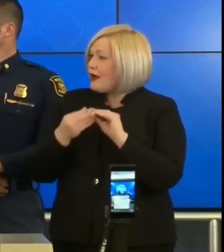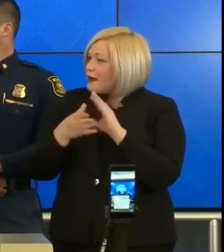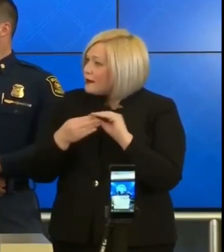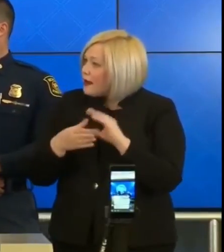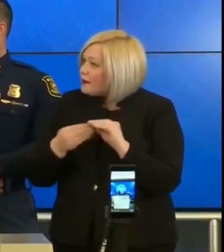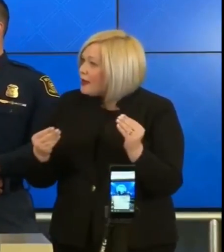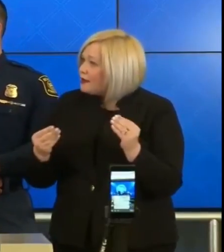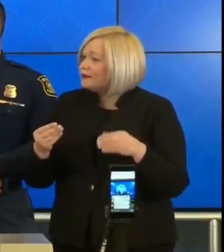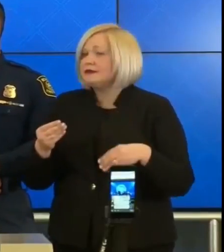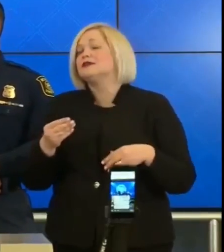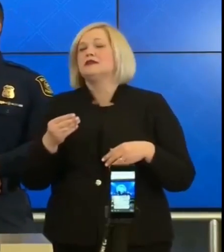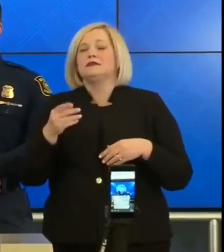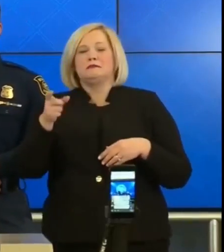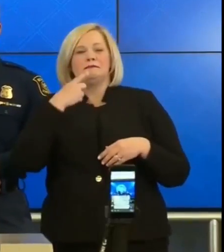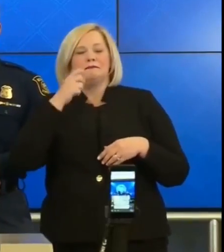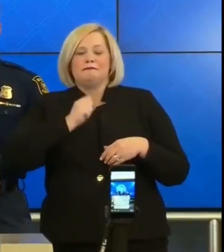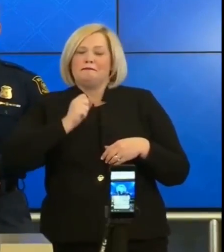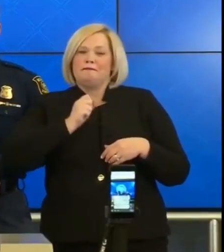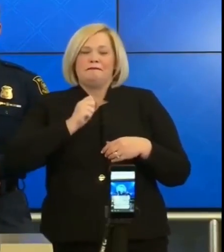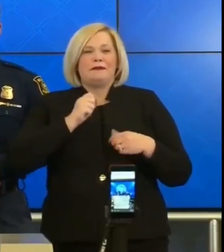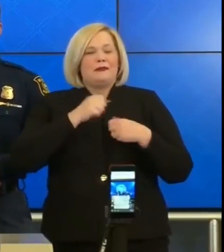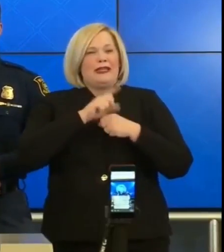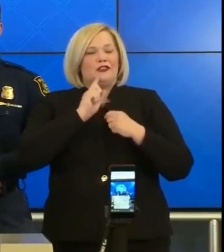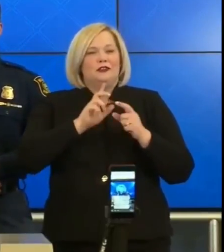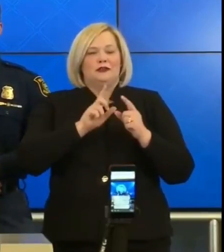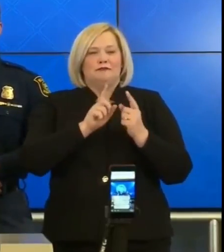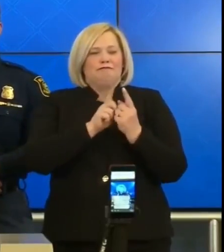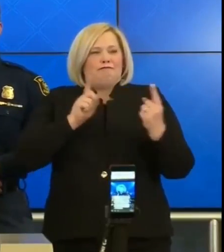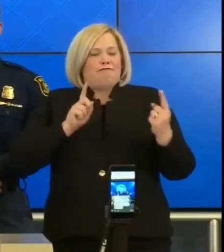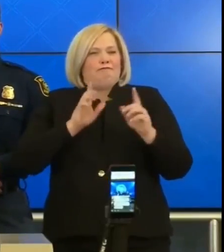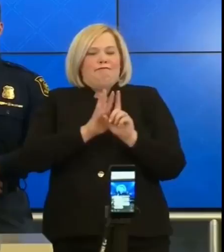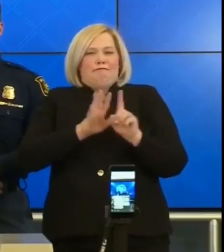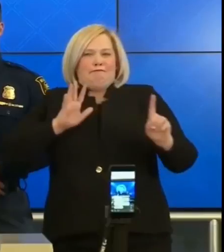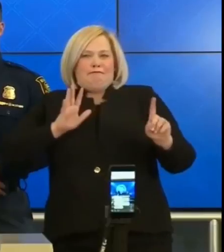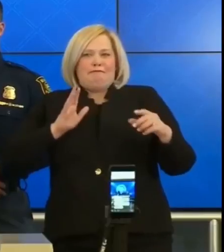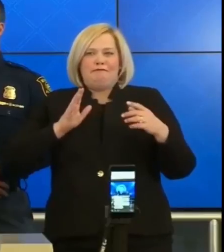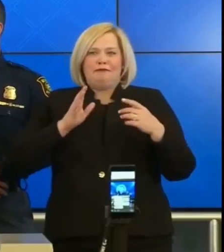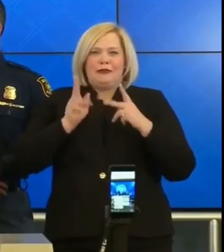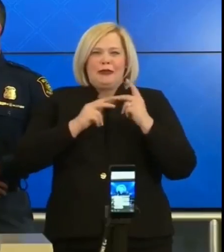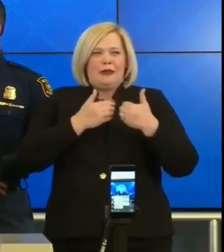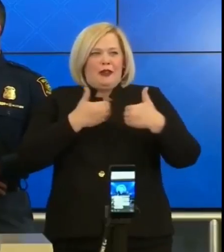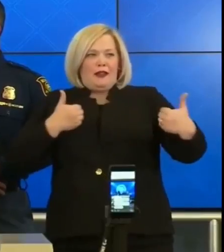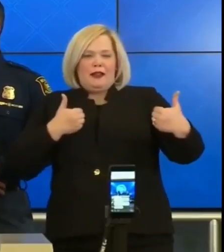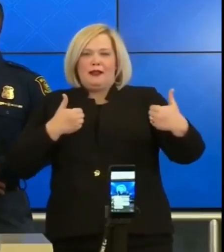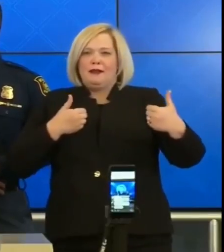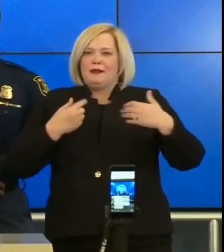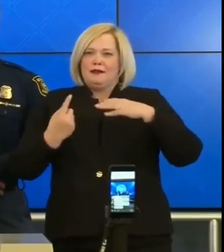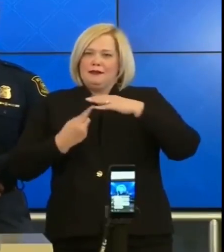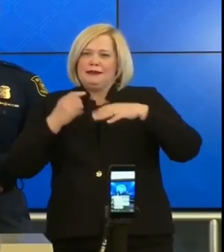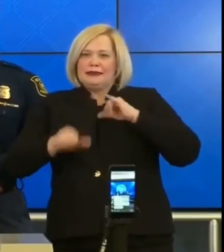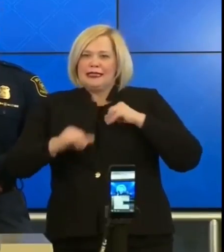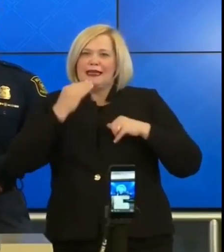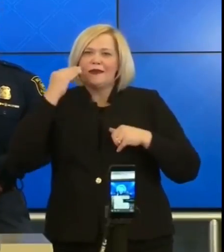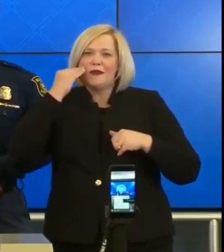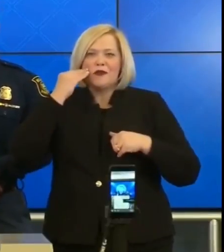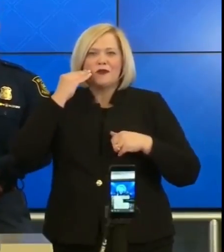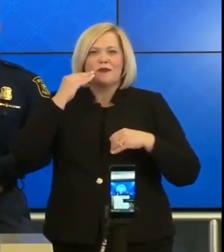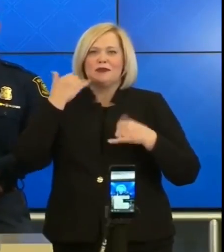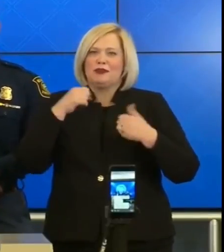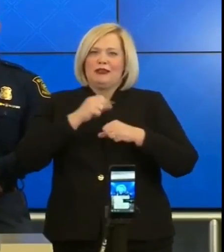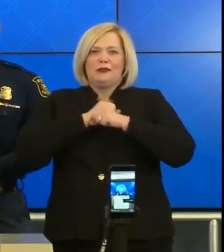add? Yes, just the social distancing is really important. And we will continue to look at how we can protect Michiganders as much as